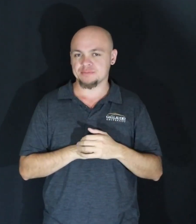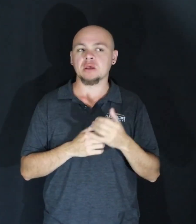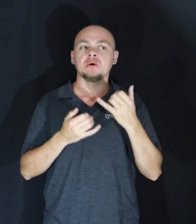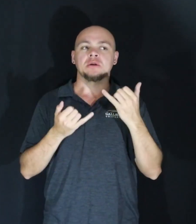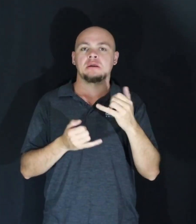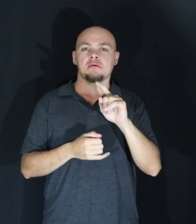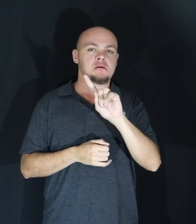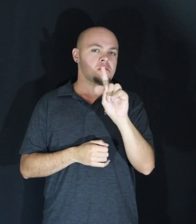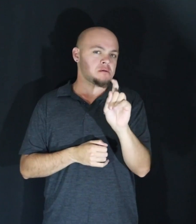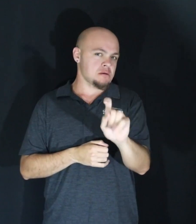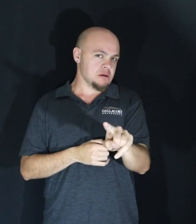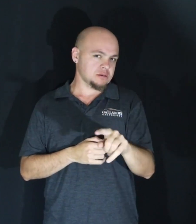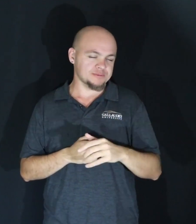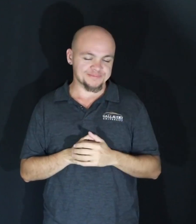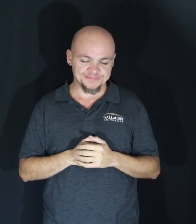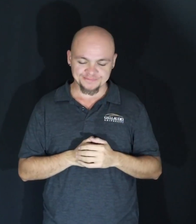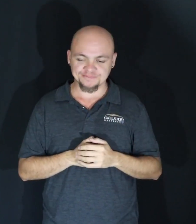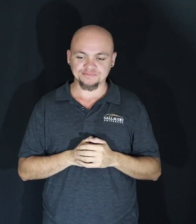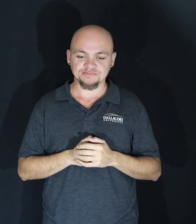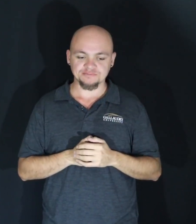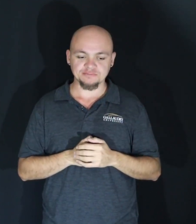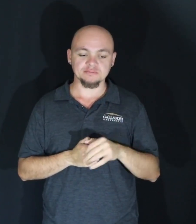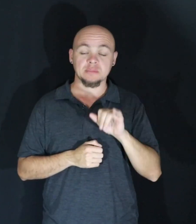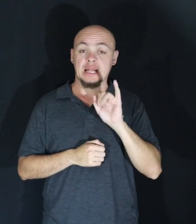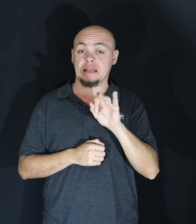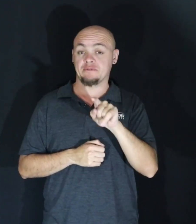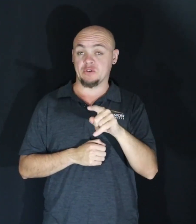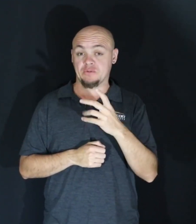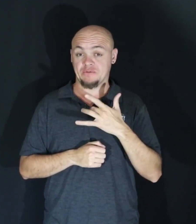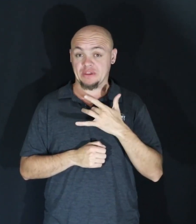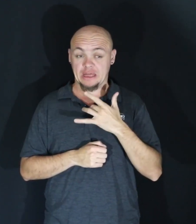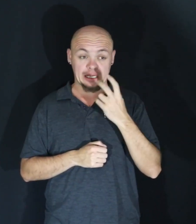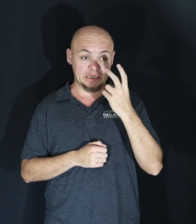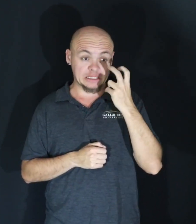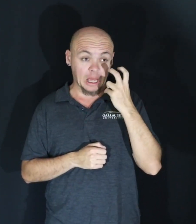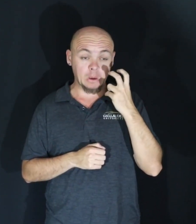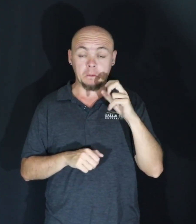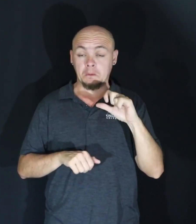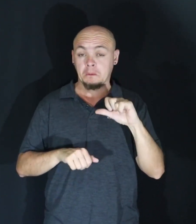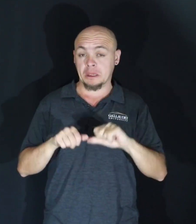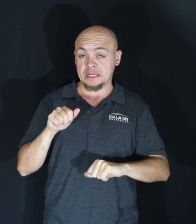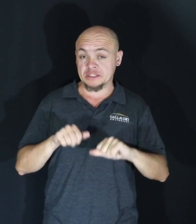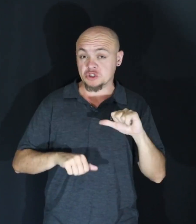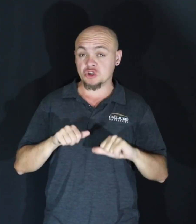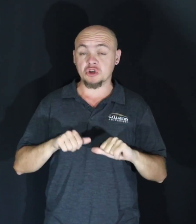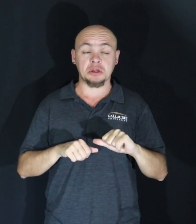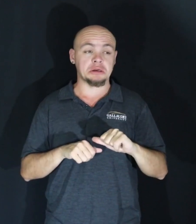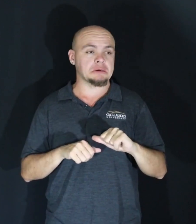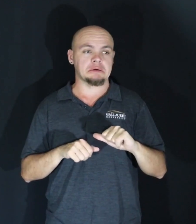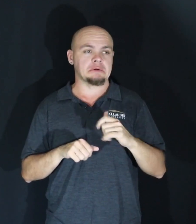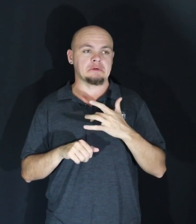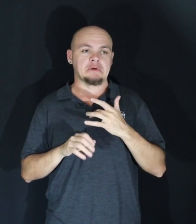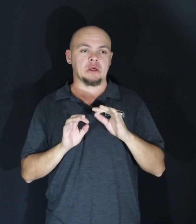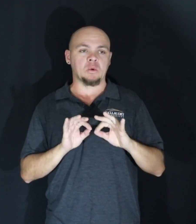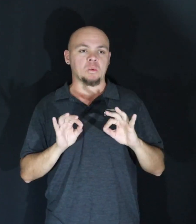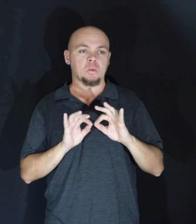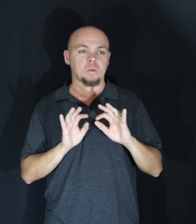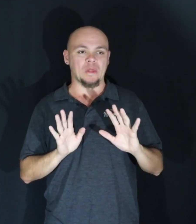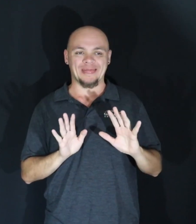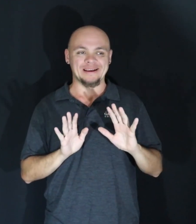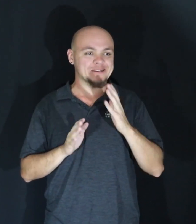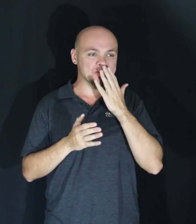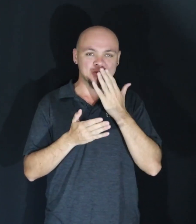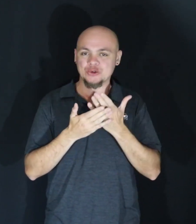you, whenever you are feeling doubt, insecurities, I'm not worthy, I am not good